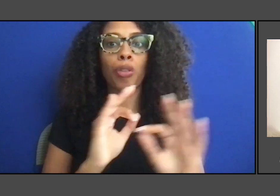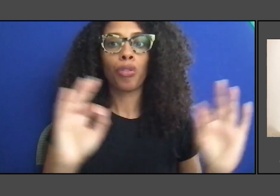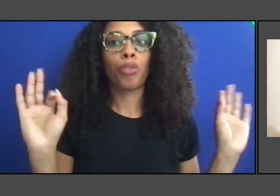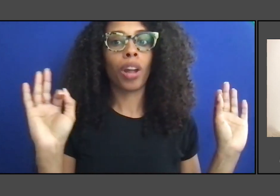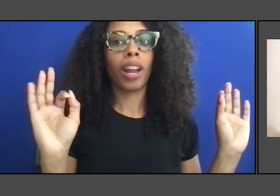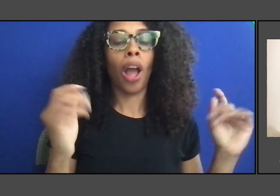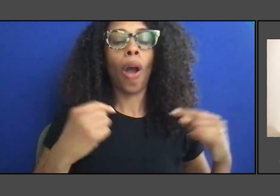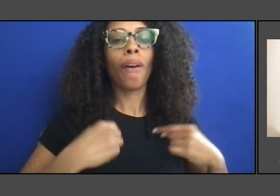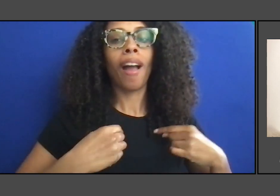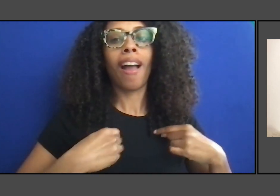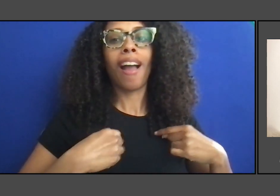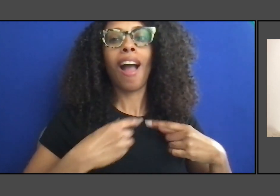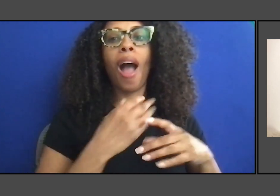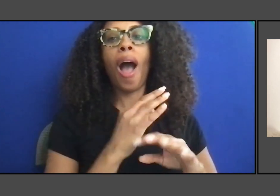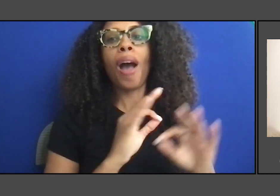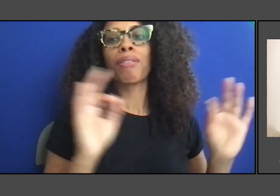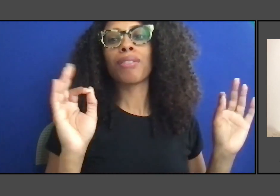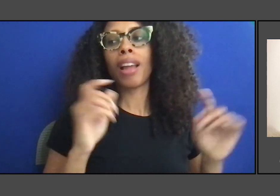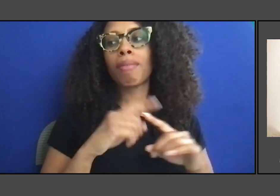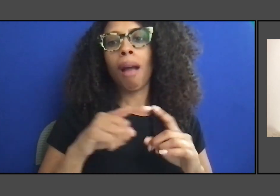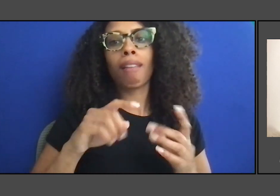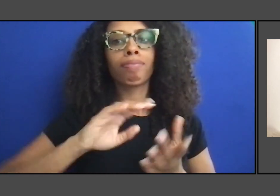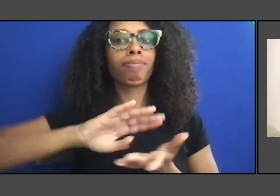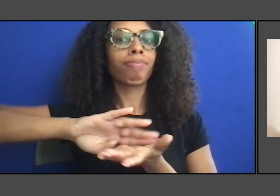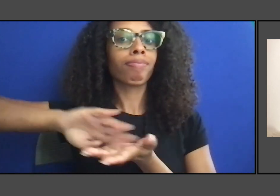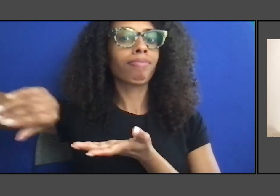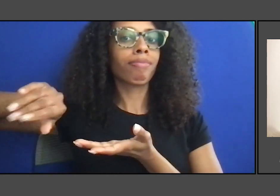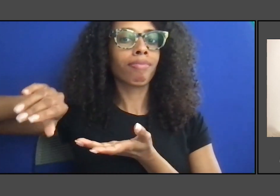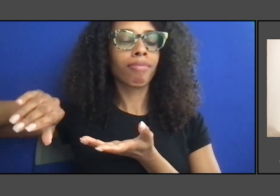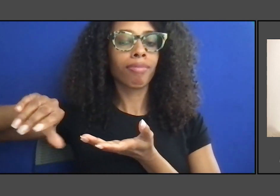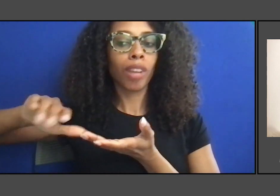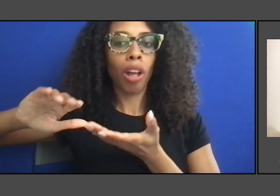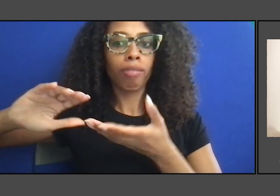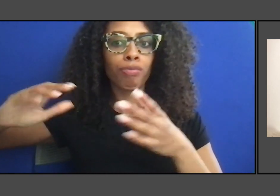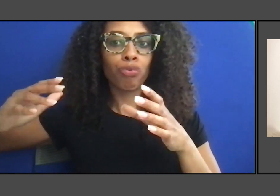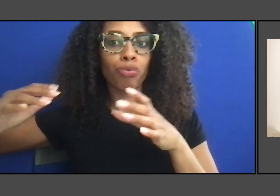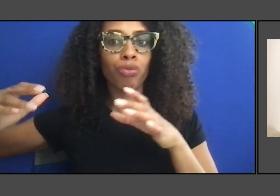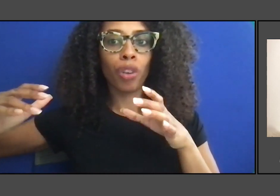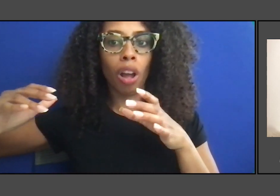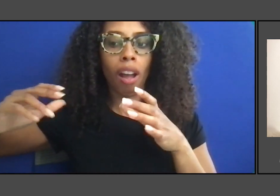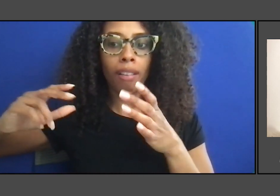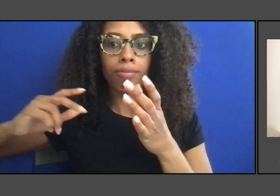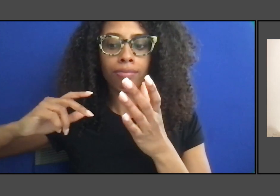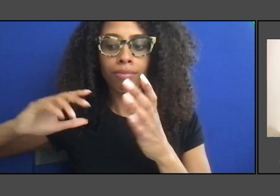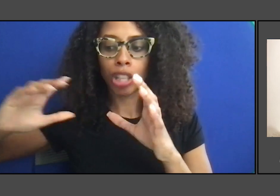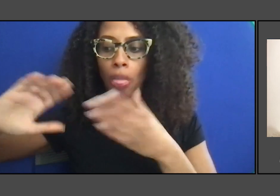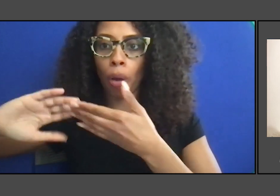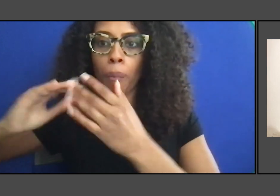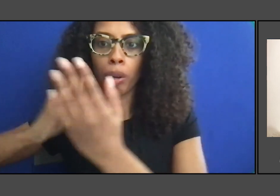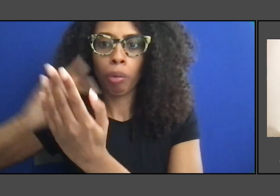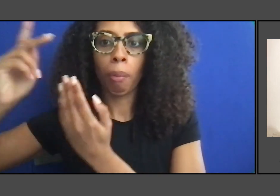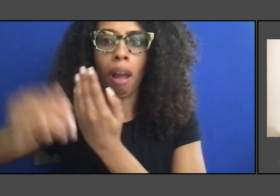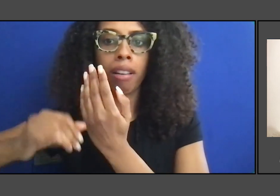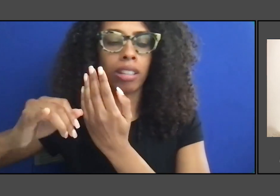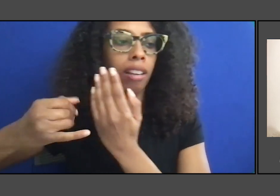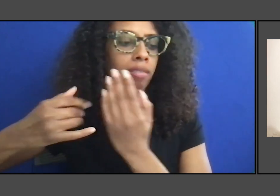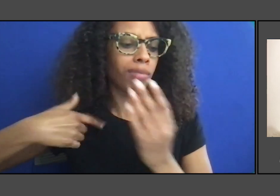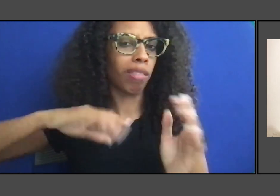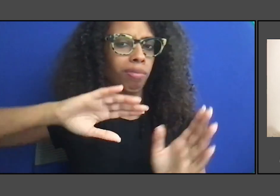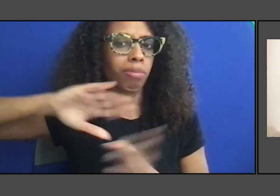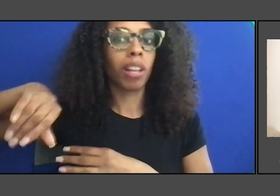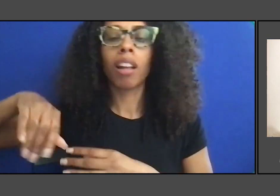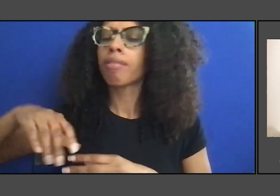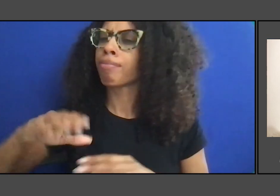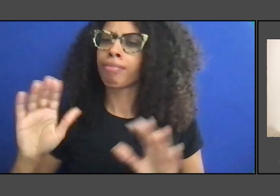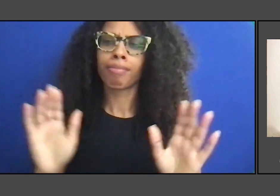the well-being of a communal project, and also freedom to, resist, to protest,